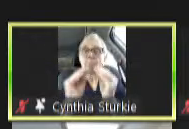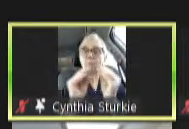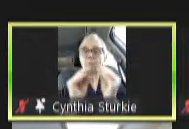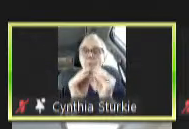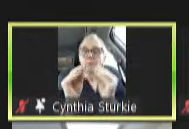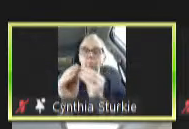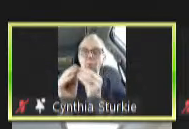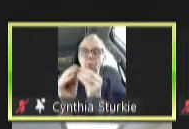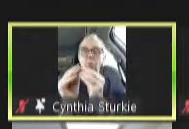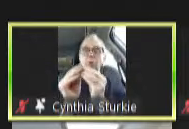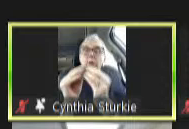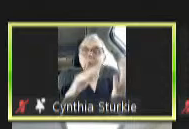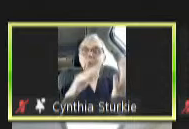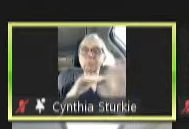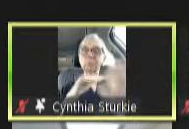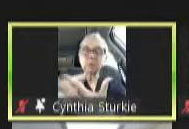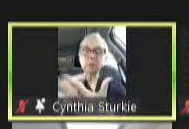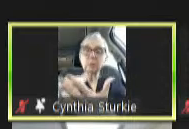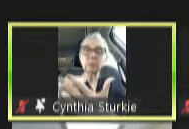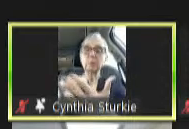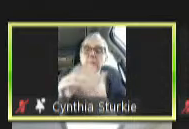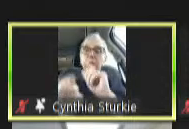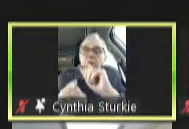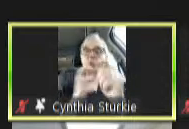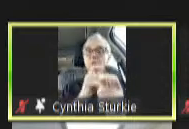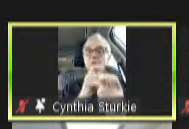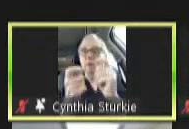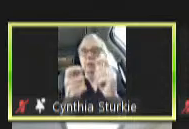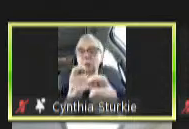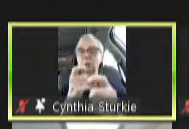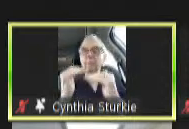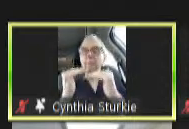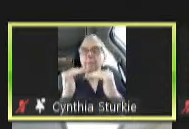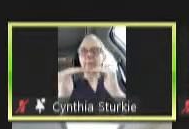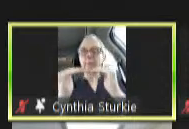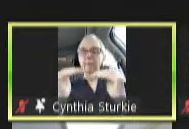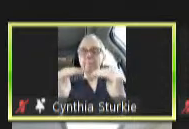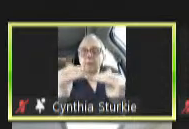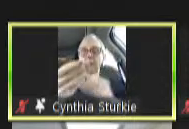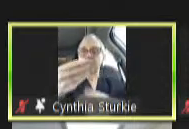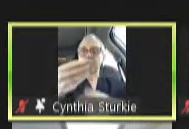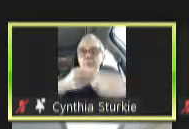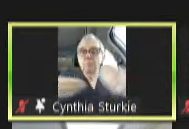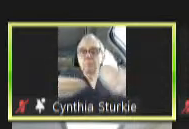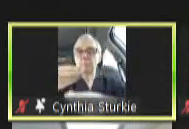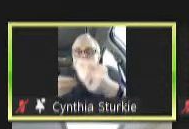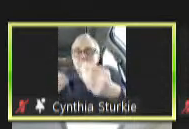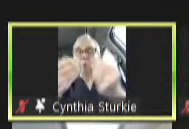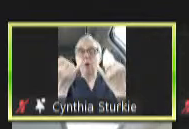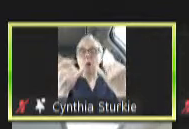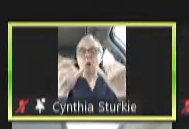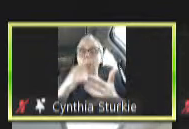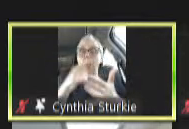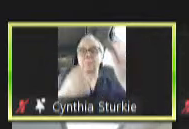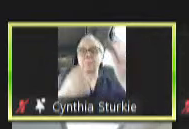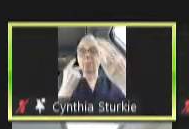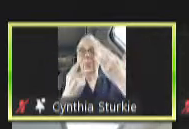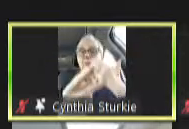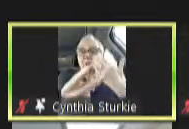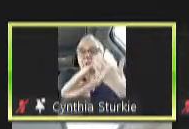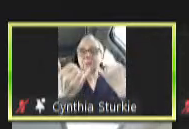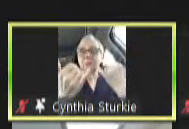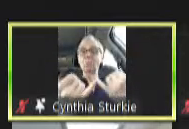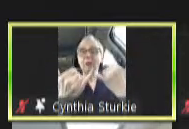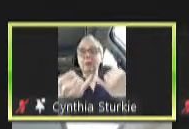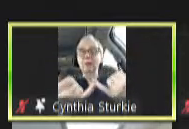epidemiologic studies, and also changing the level of transmission control. And so what they are projecting right now is potential scenarios that are most likely